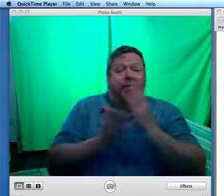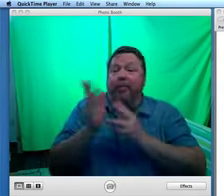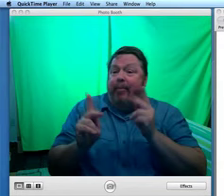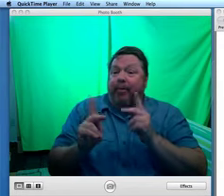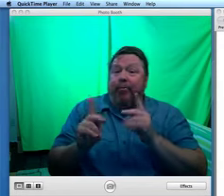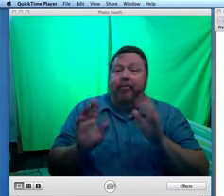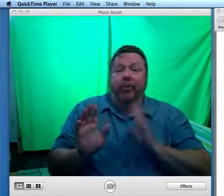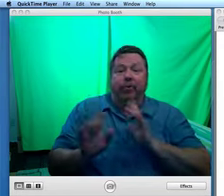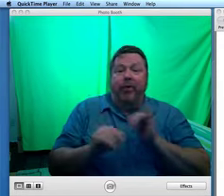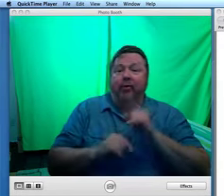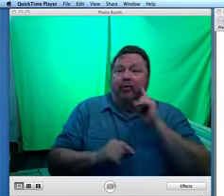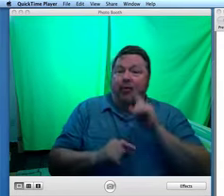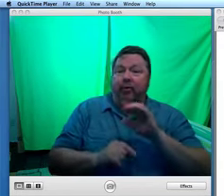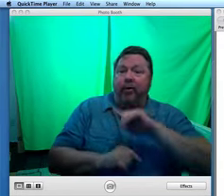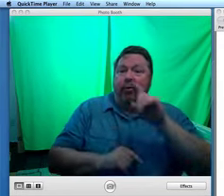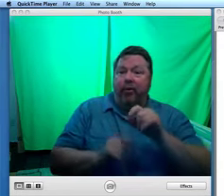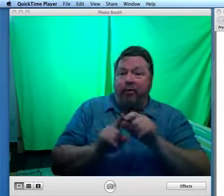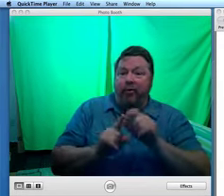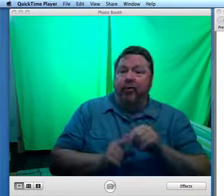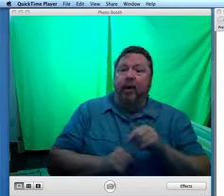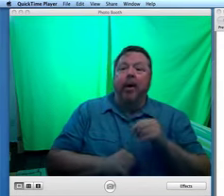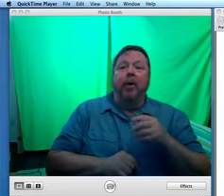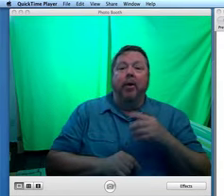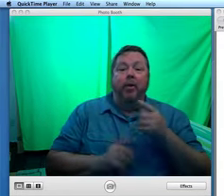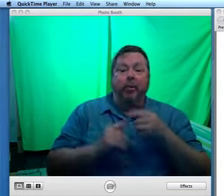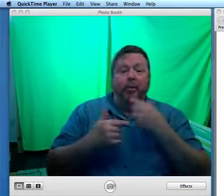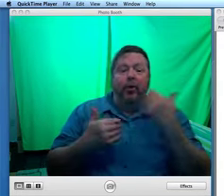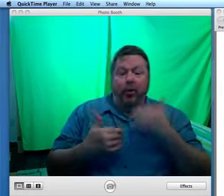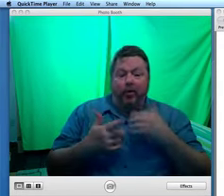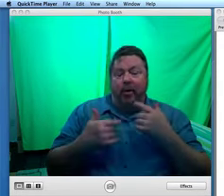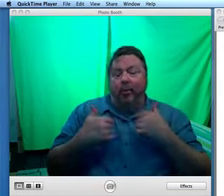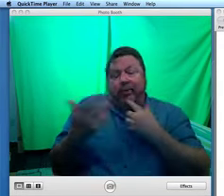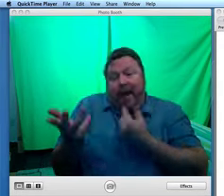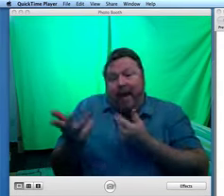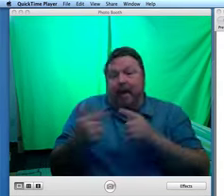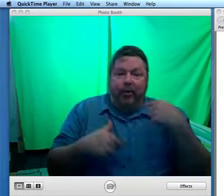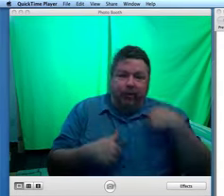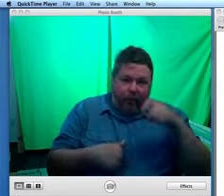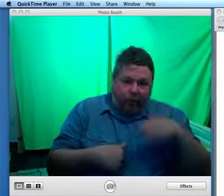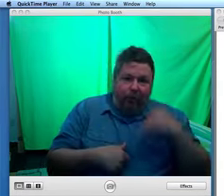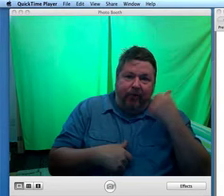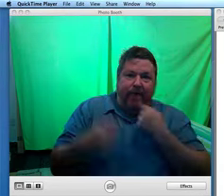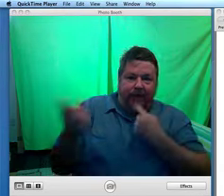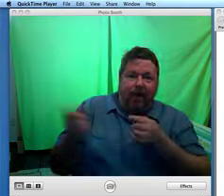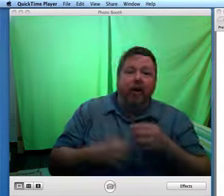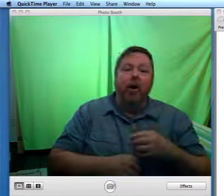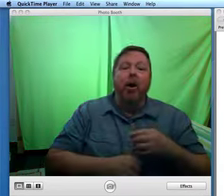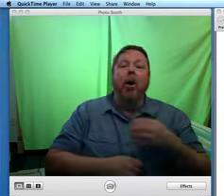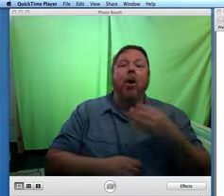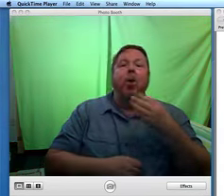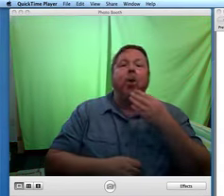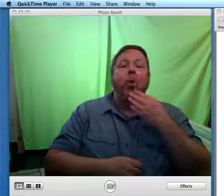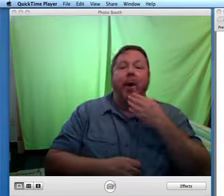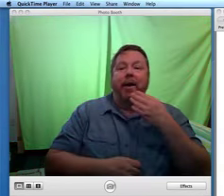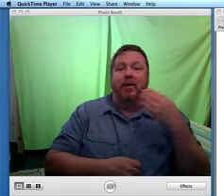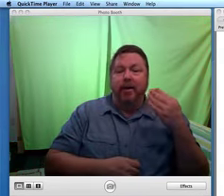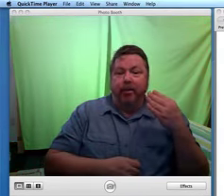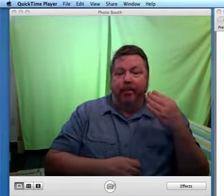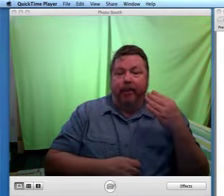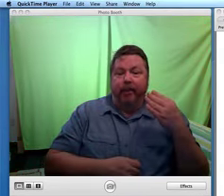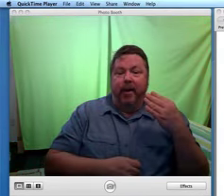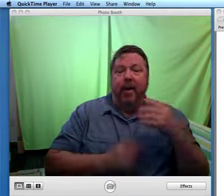And some people use that for their question words. They will say, and we should cue if they say,